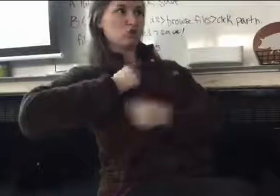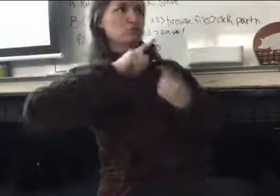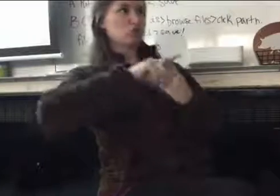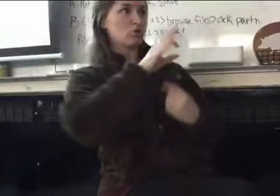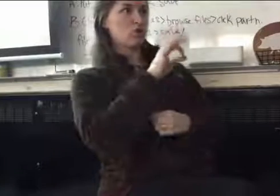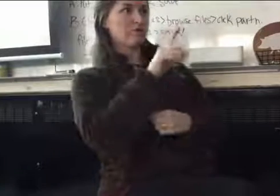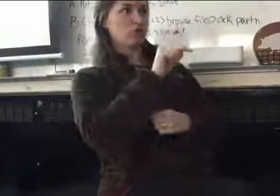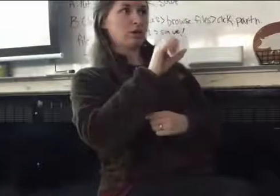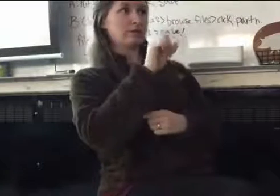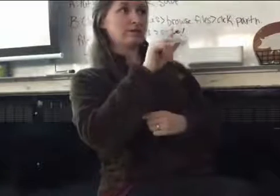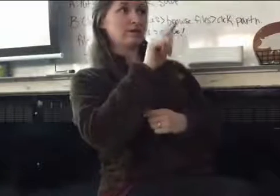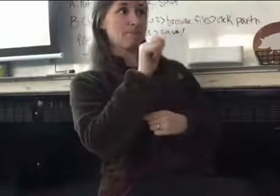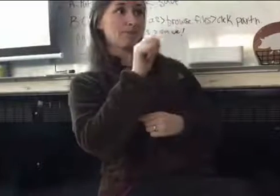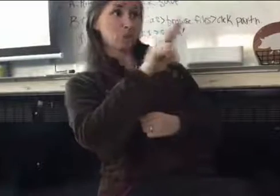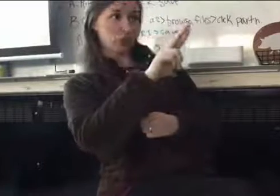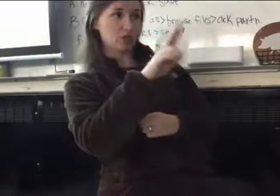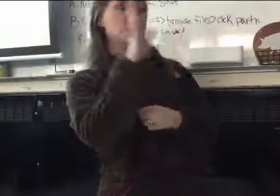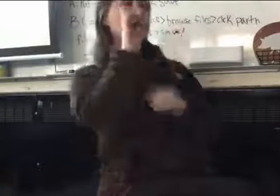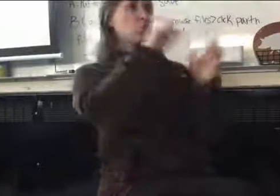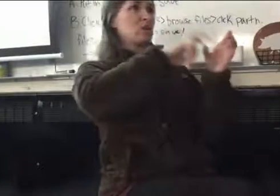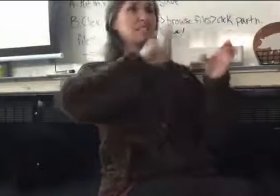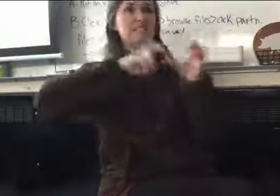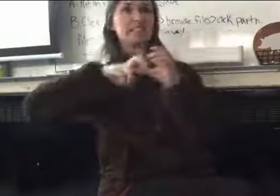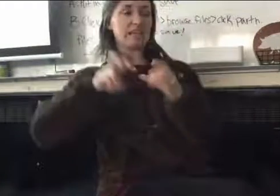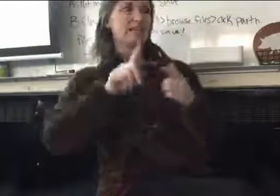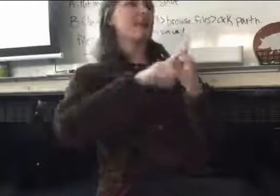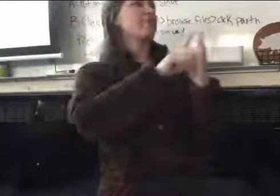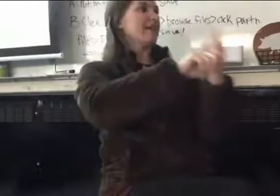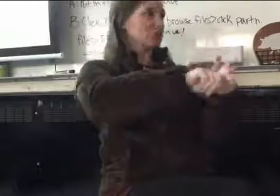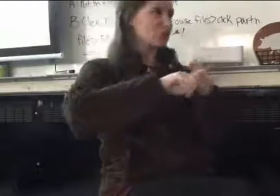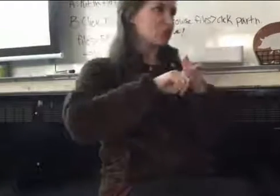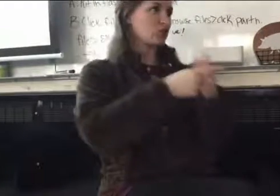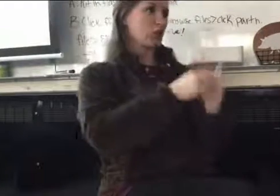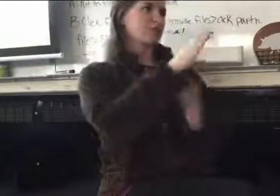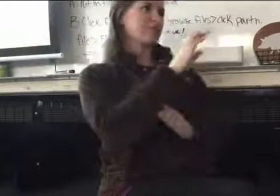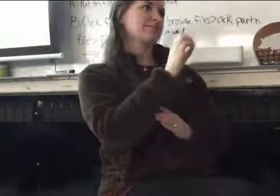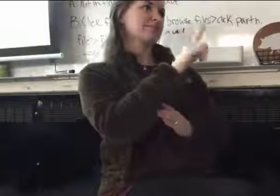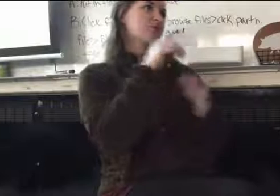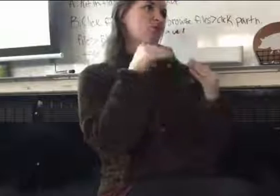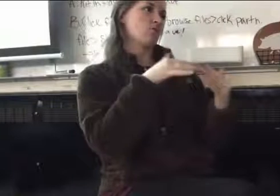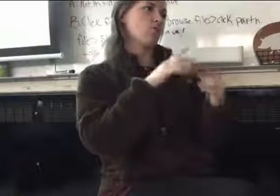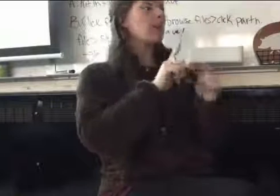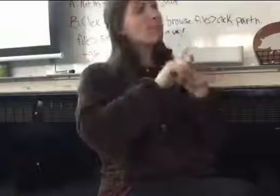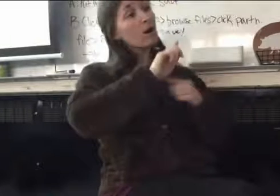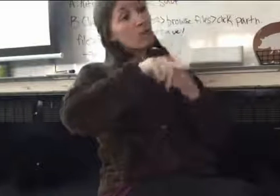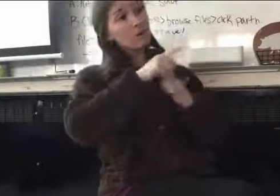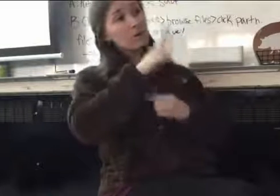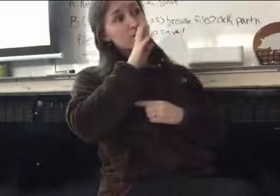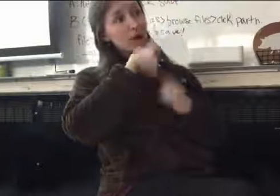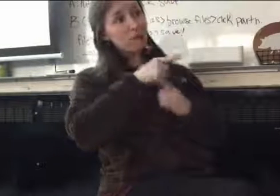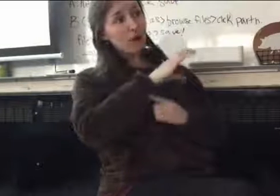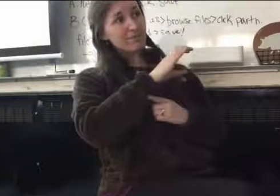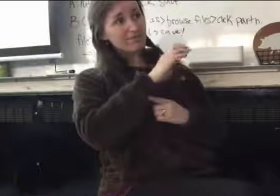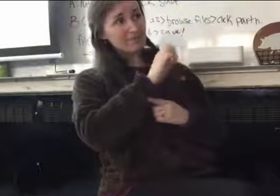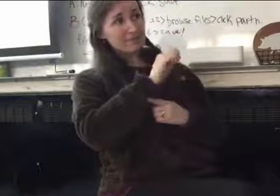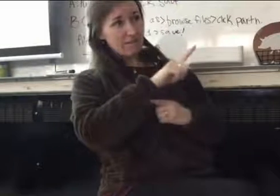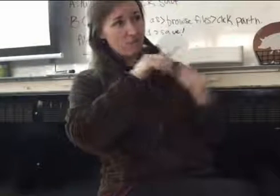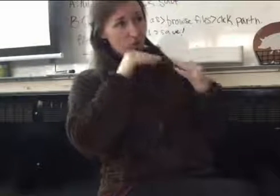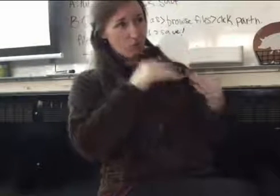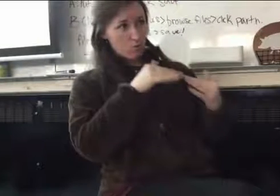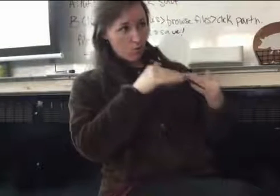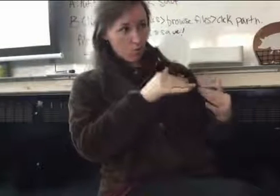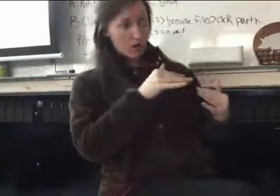states are going to secede, and it then begins the Civil War. Now, when we talk about the Civil War, though, you have to remember that the Civil War did